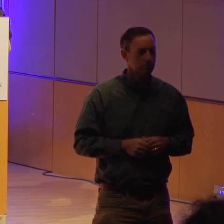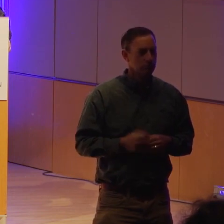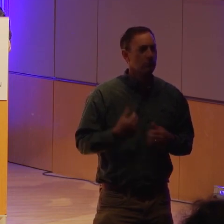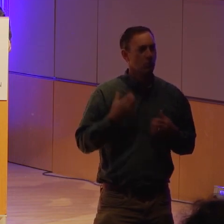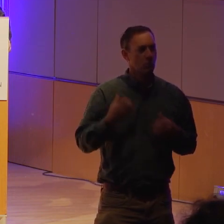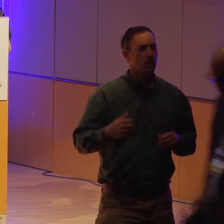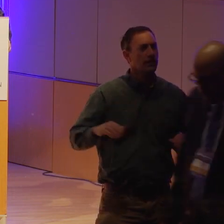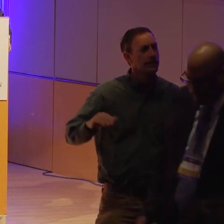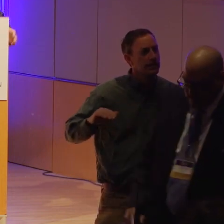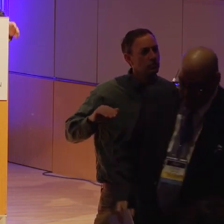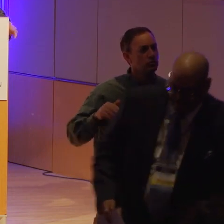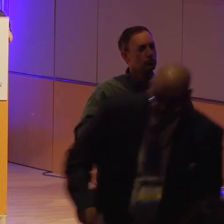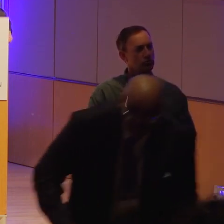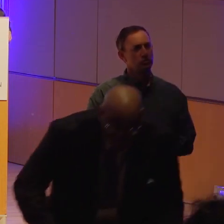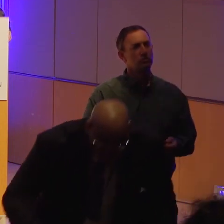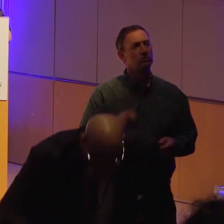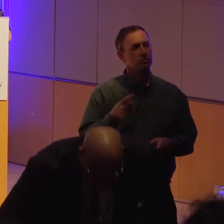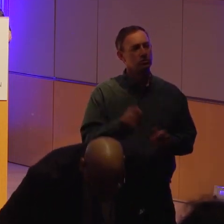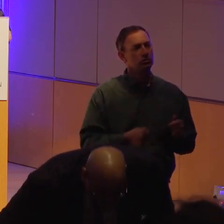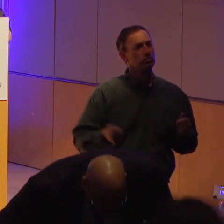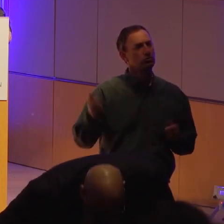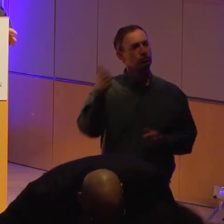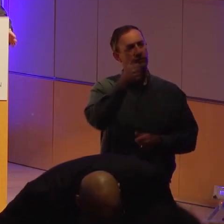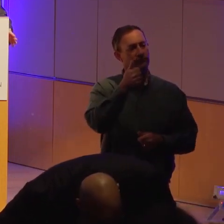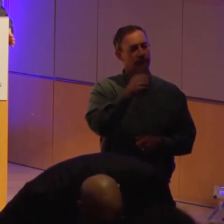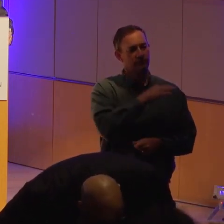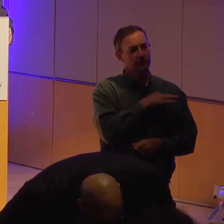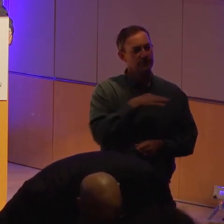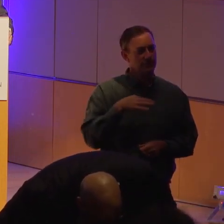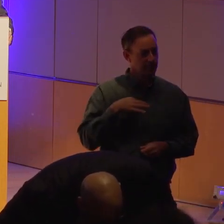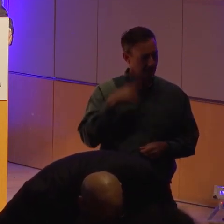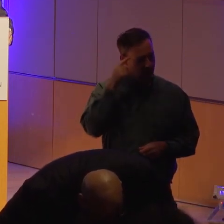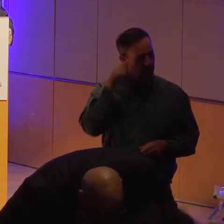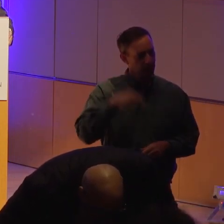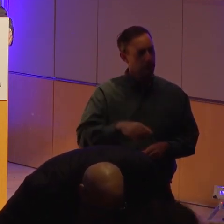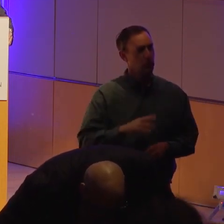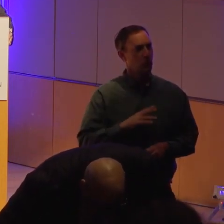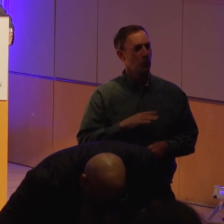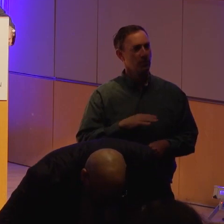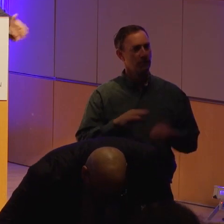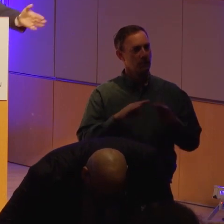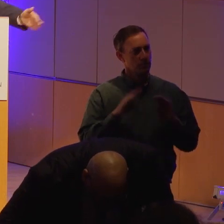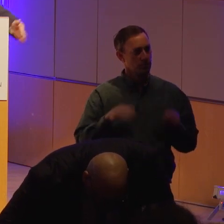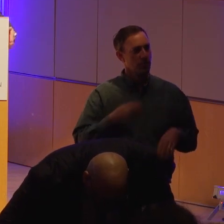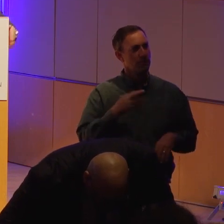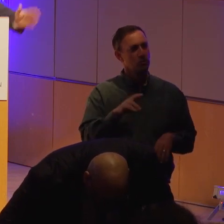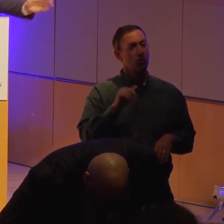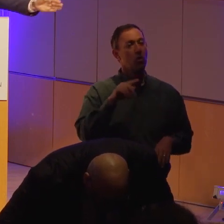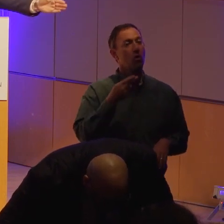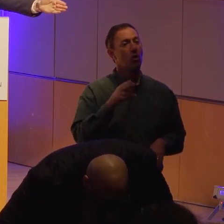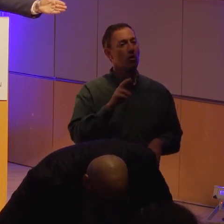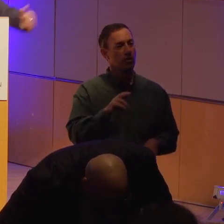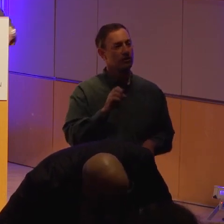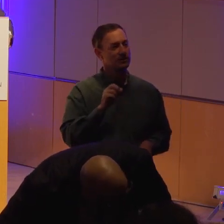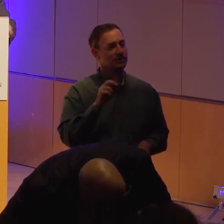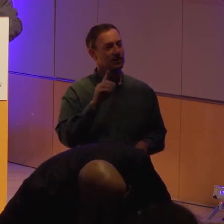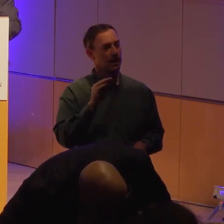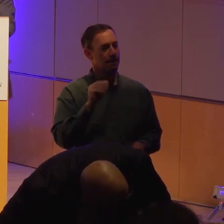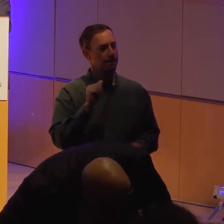to introduce the chief of staff of this wonderful space, Mr. Arthur Sandman.